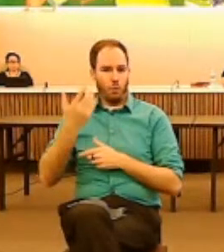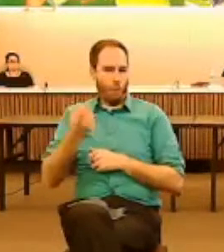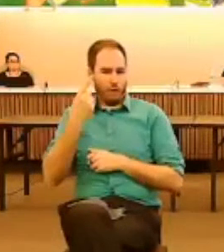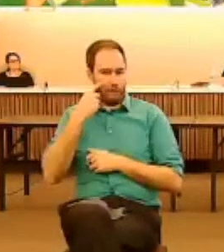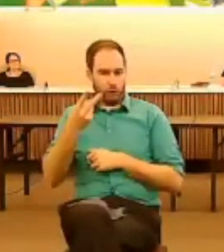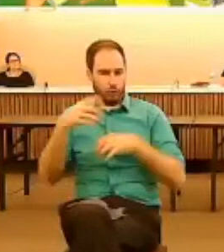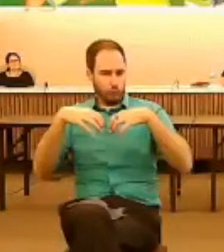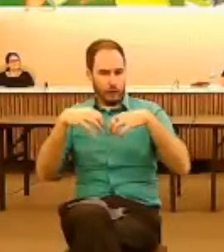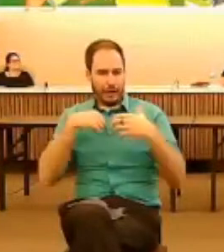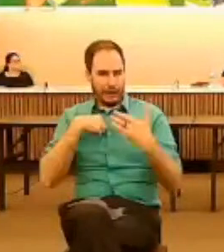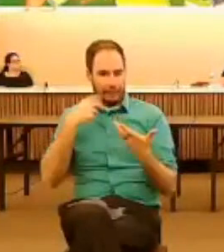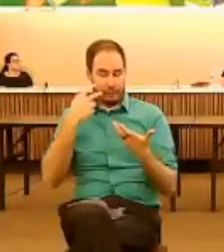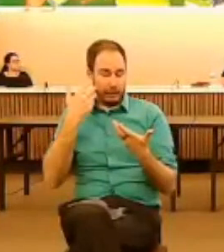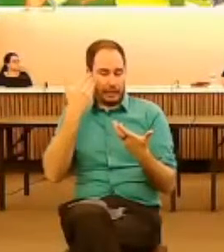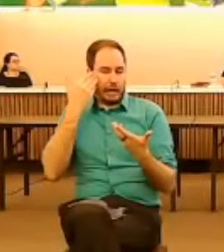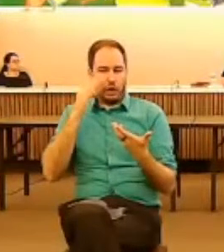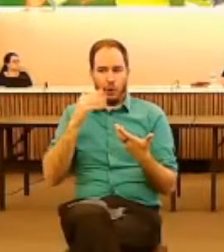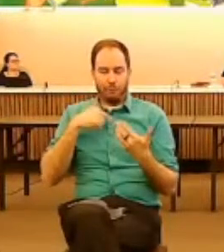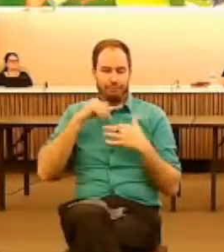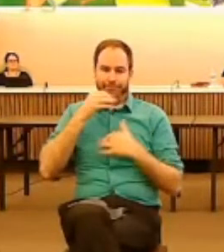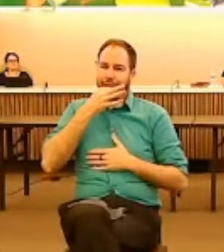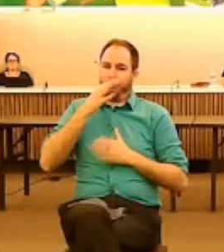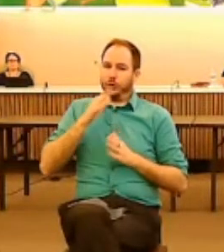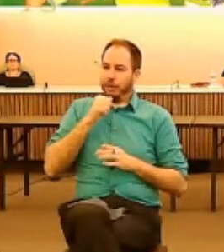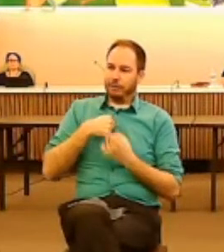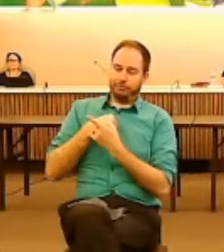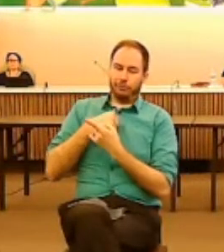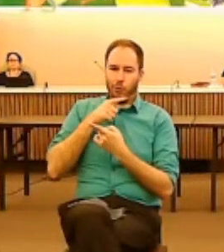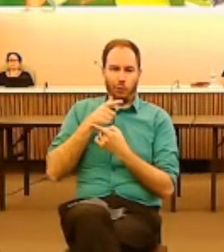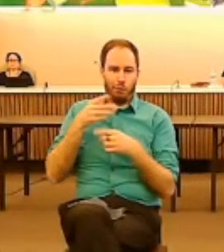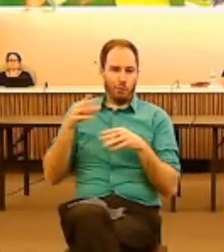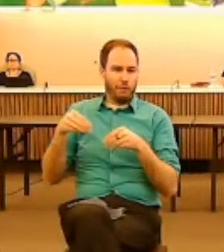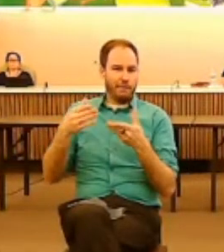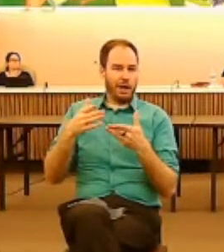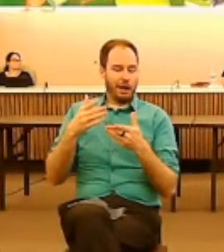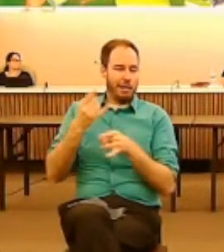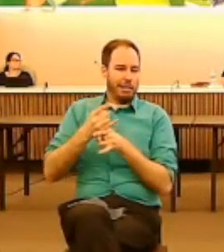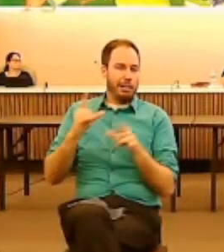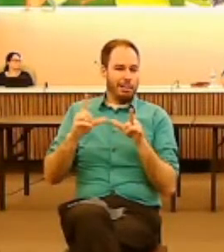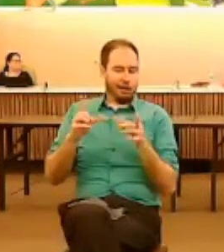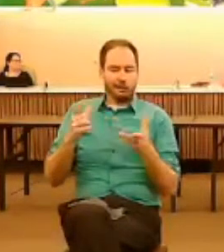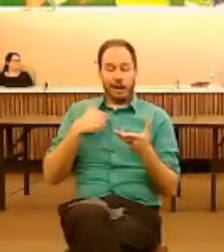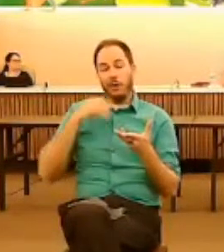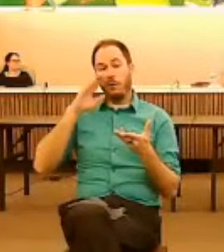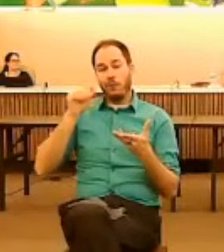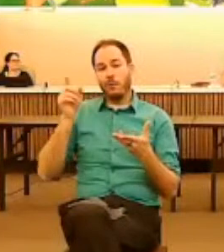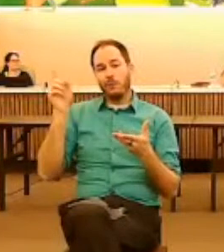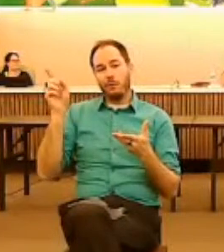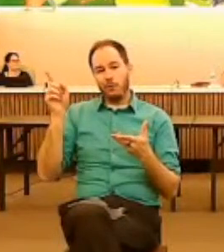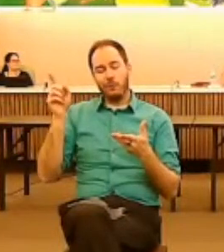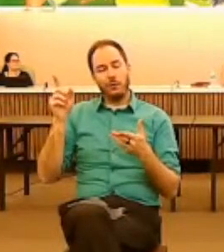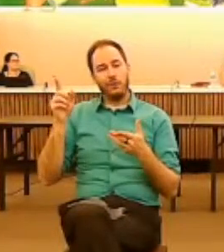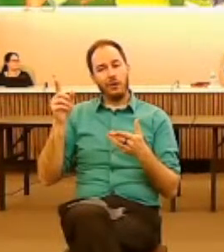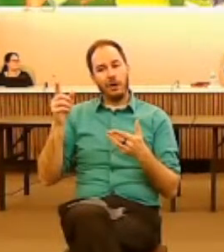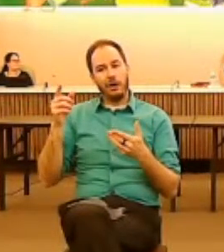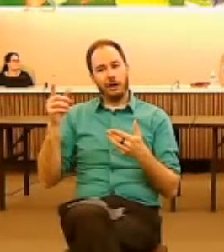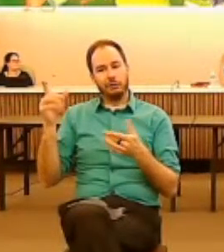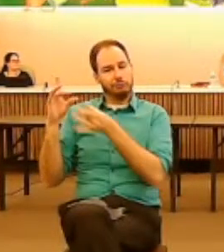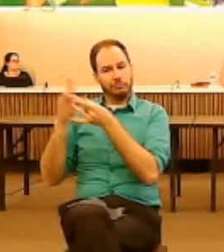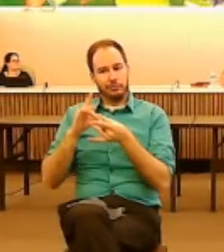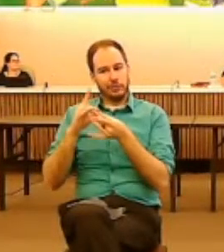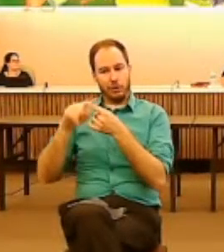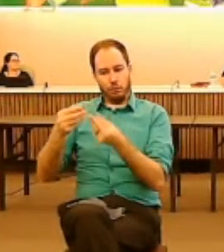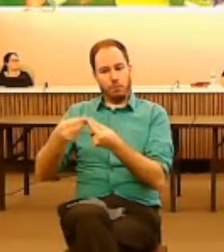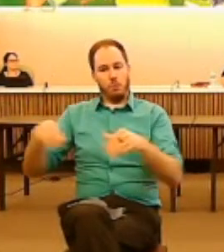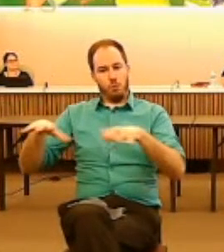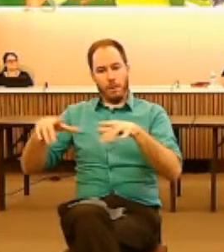I don't know beyond that. All right. That's fine. That's fine. Like I said, I know that liquor licenses are tied to a